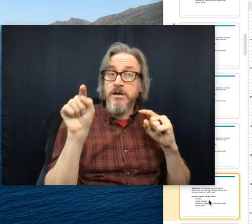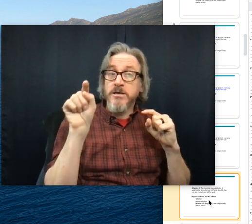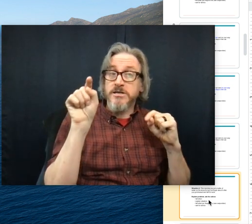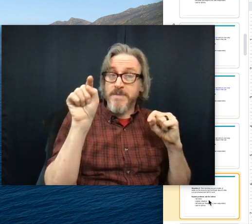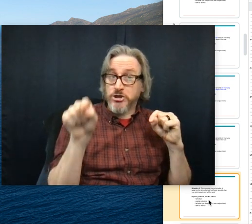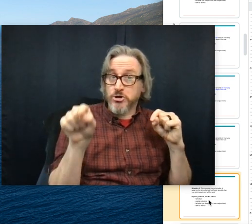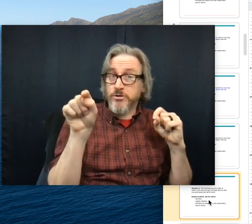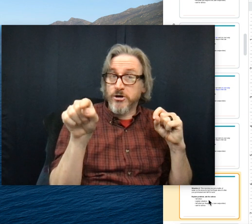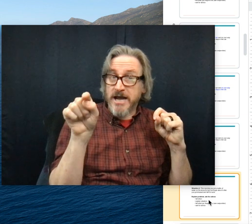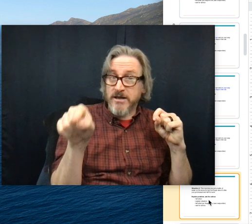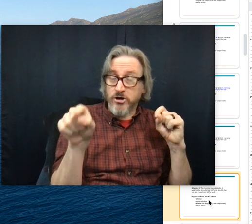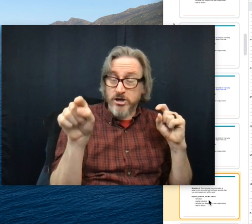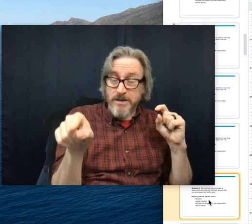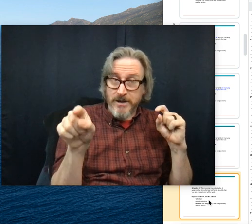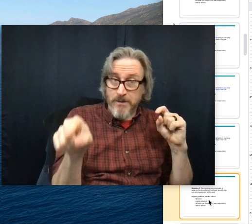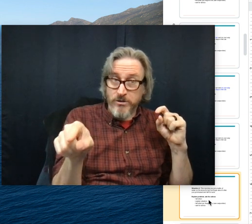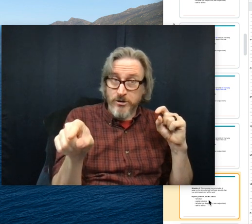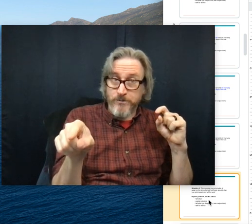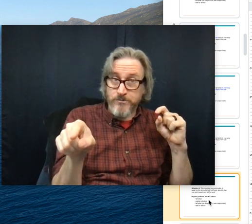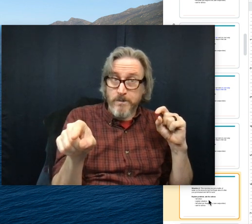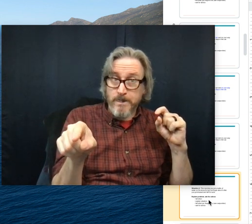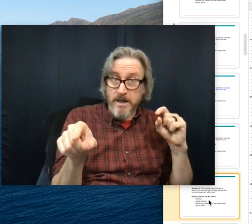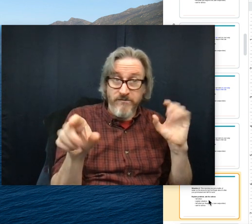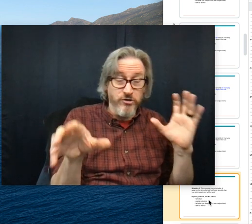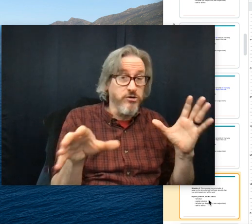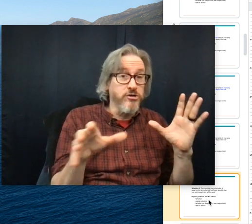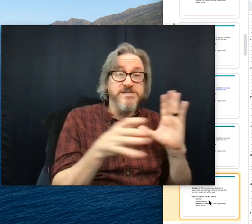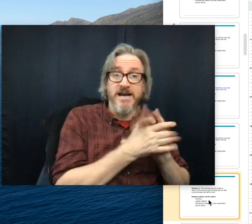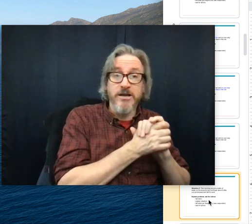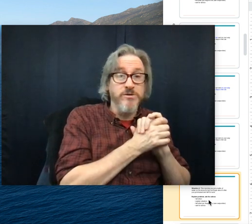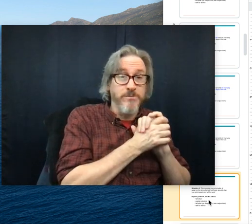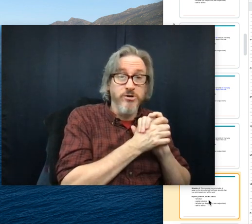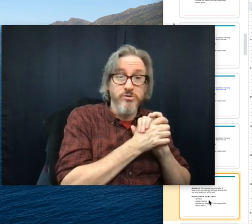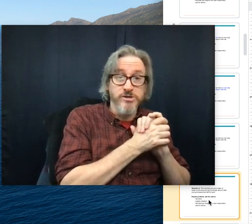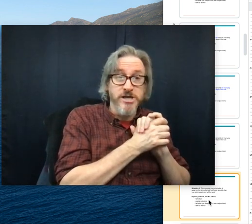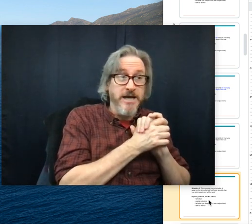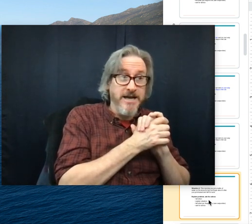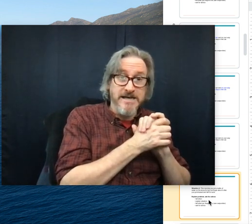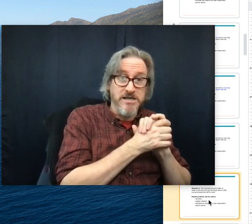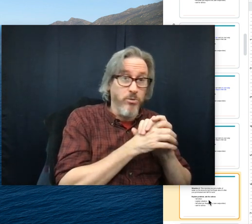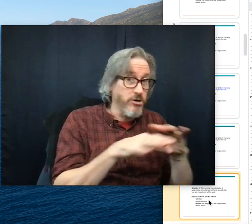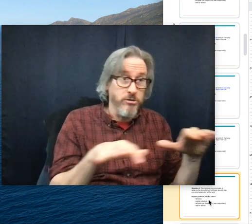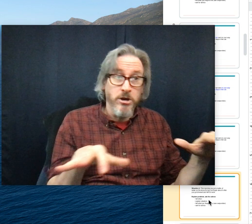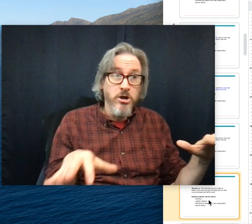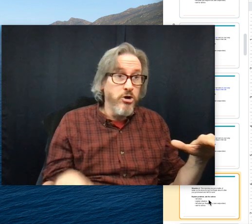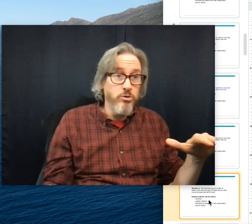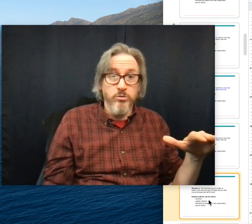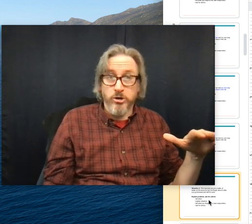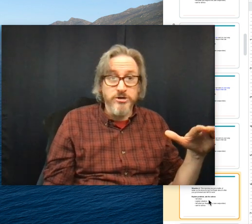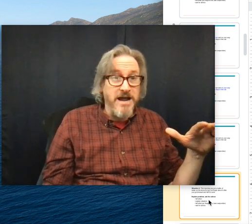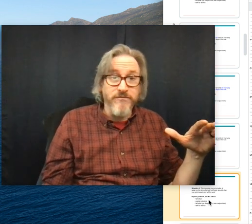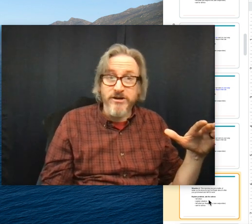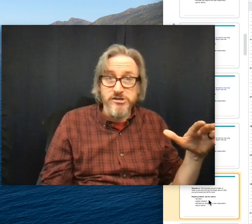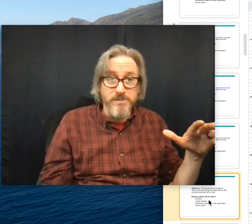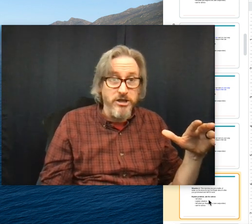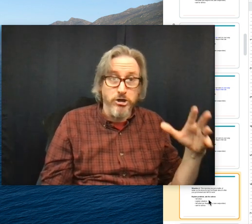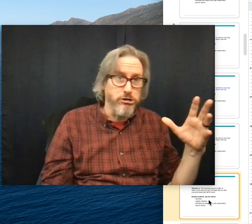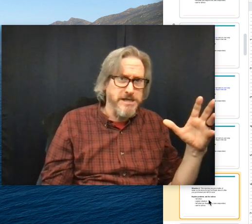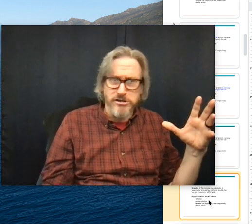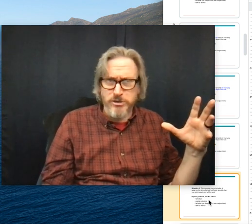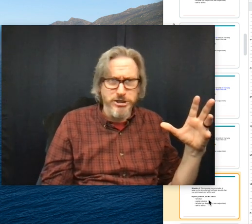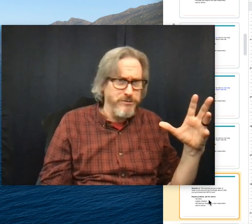them to make sure they're keeping up with you. If you're signing with someone who's in ASL 1 or who learned how to finger